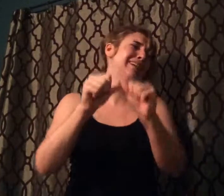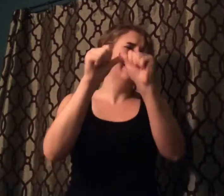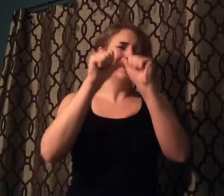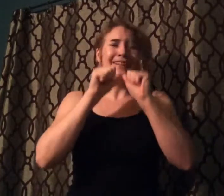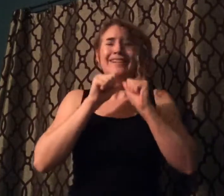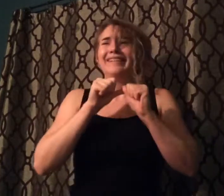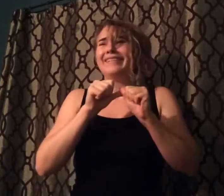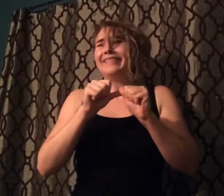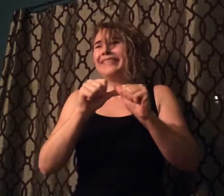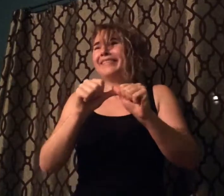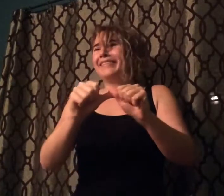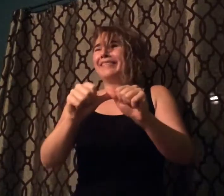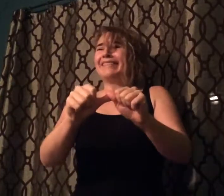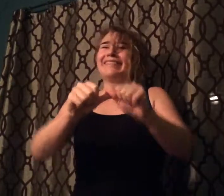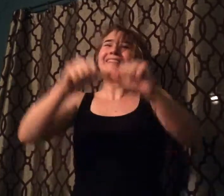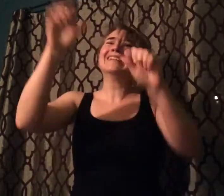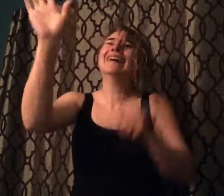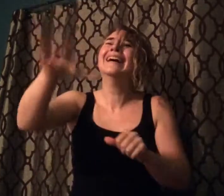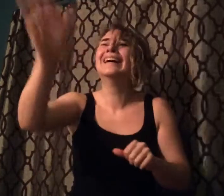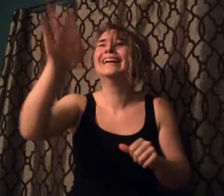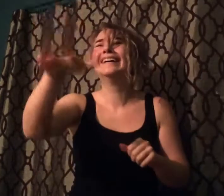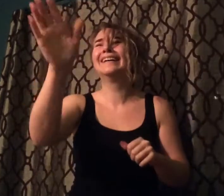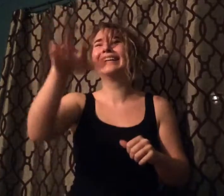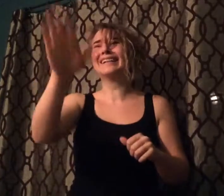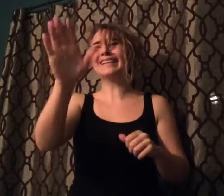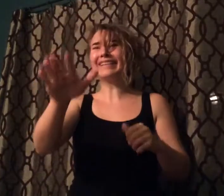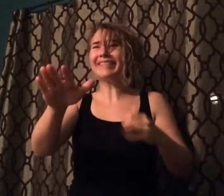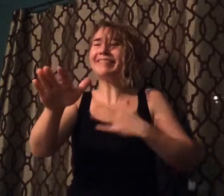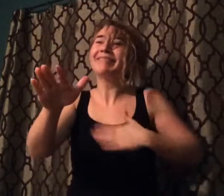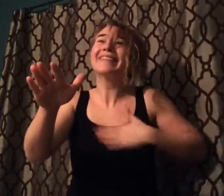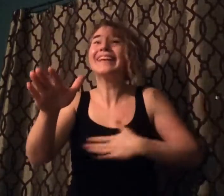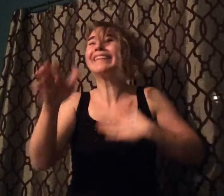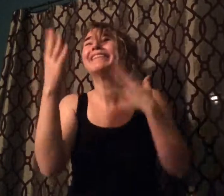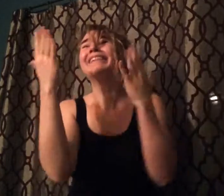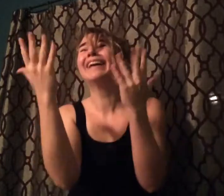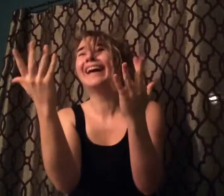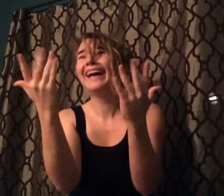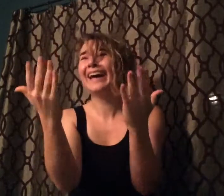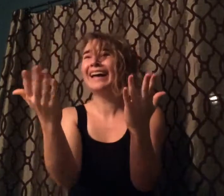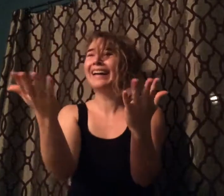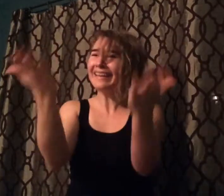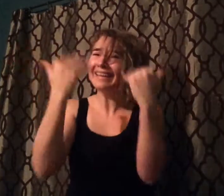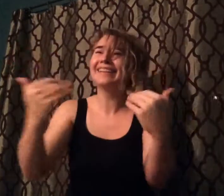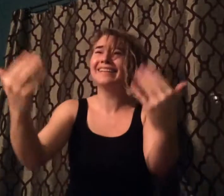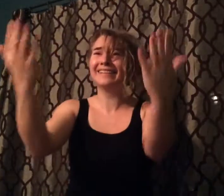The stars are white